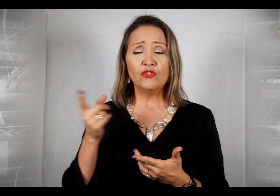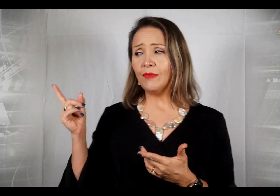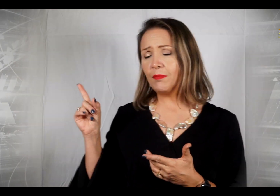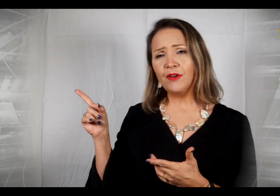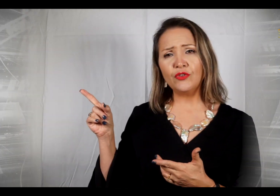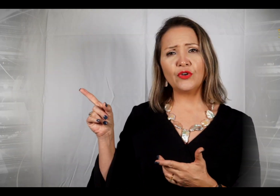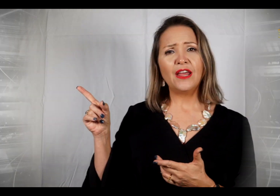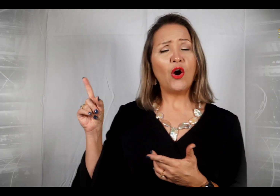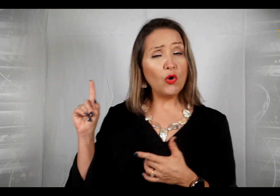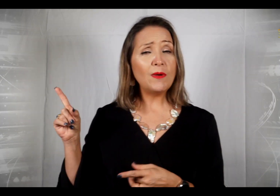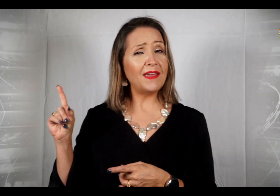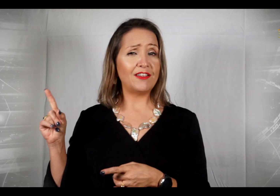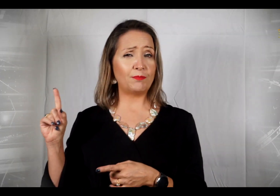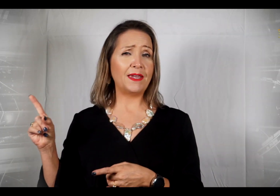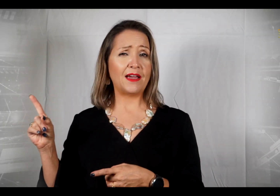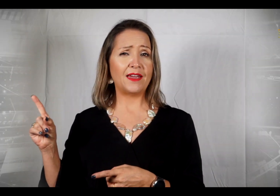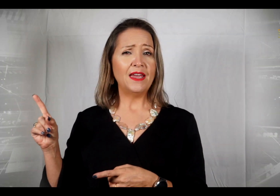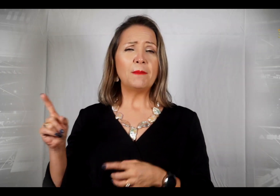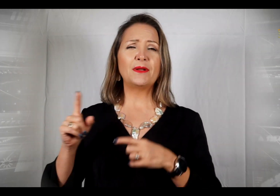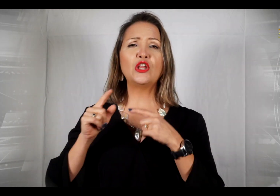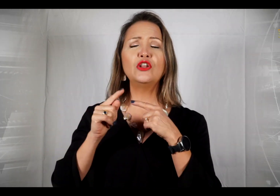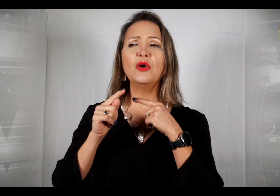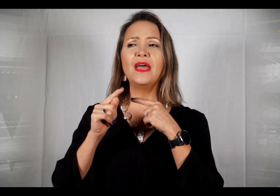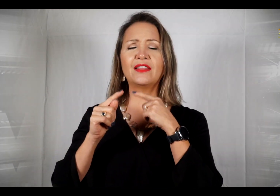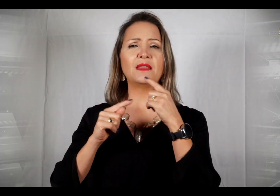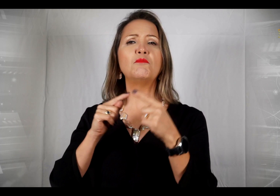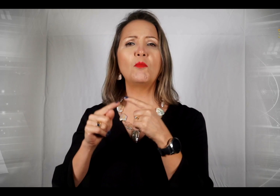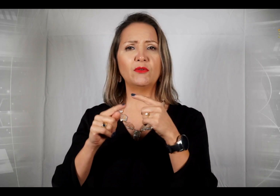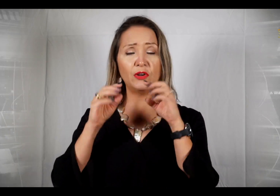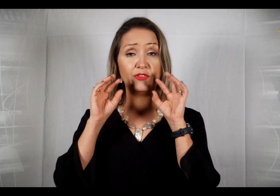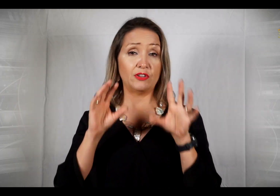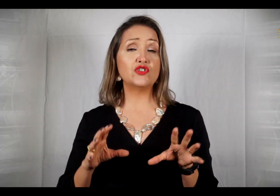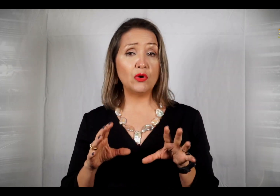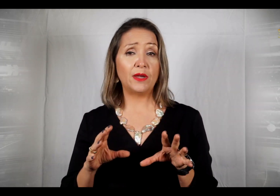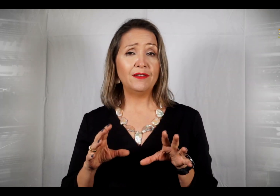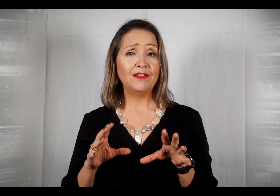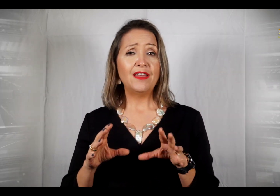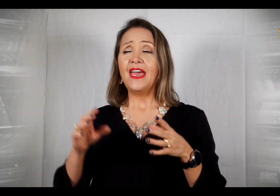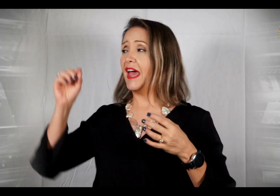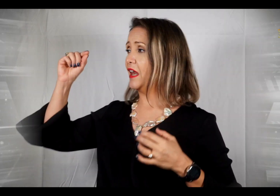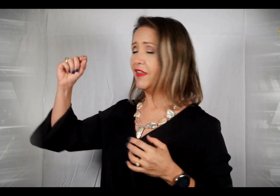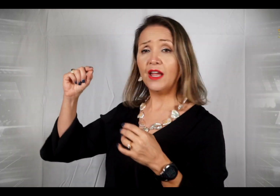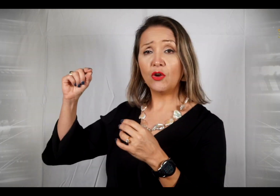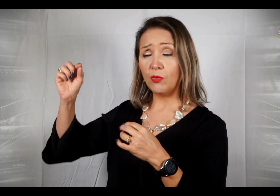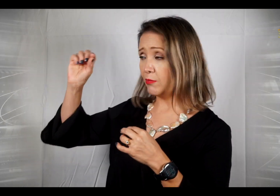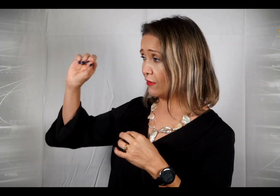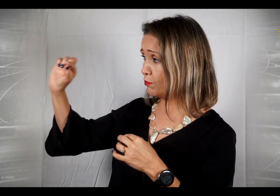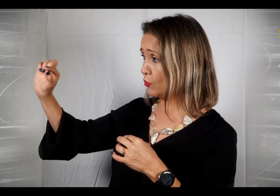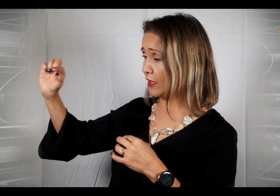if the person already has pink eye, but not at the moment where it starts showing, and there I go with my spoolie,